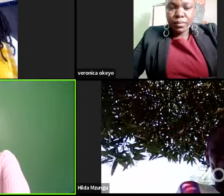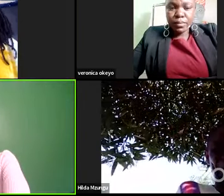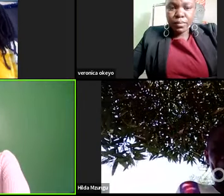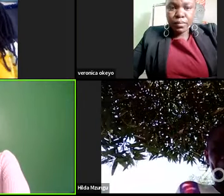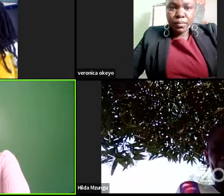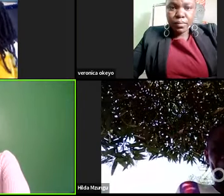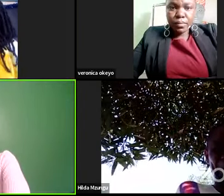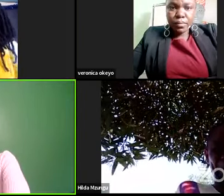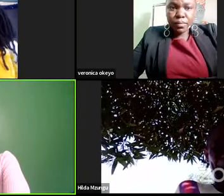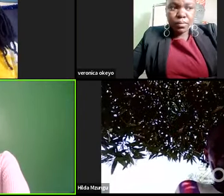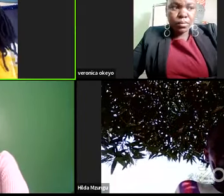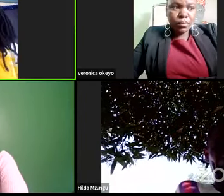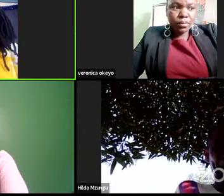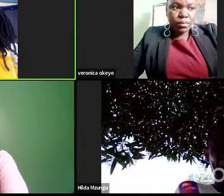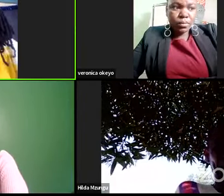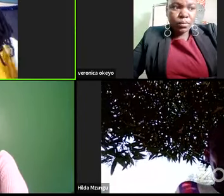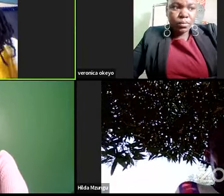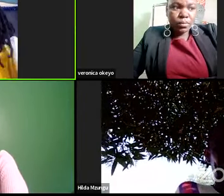my name is Maureen.